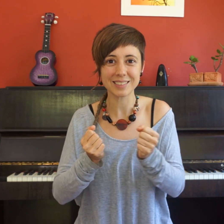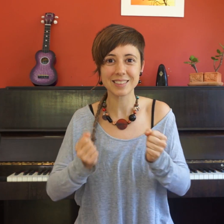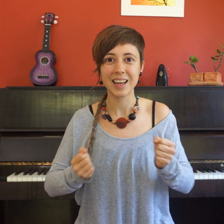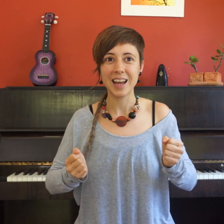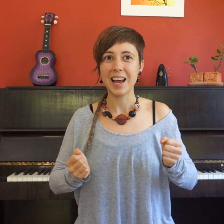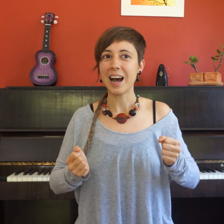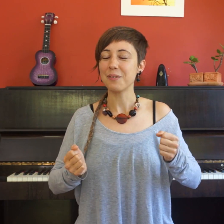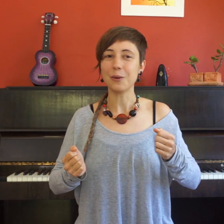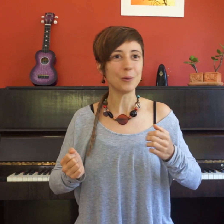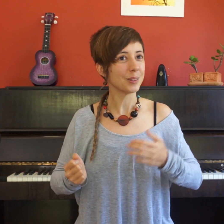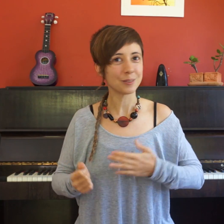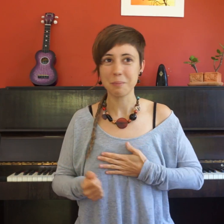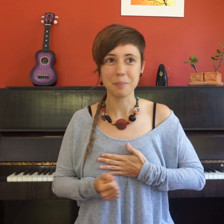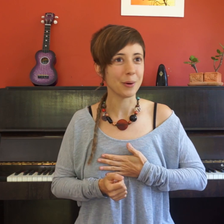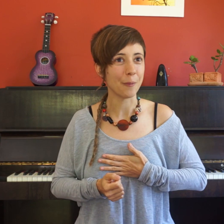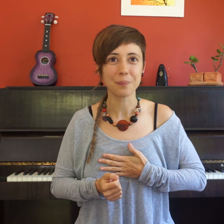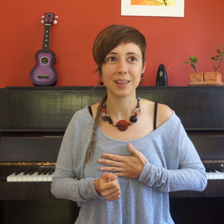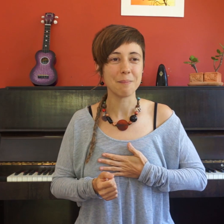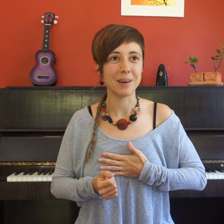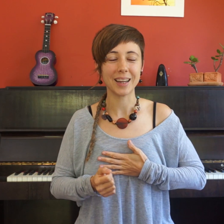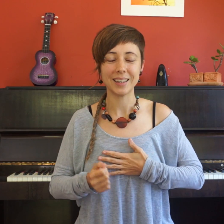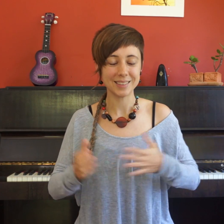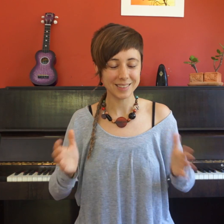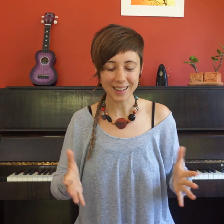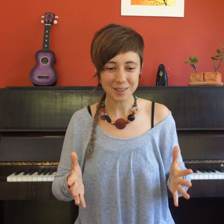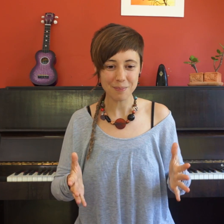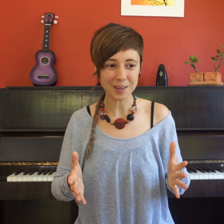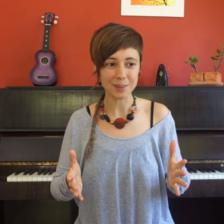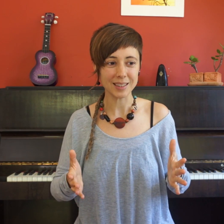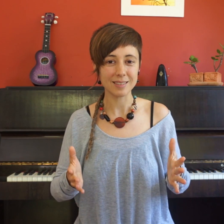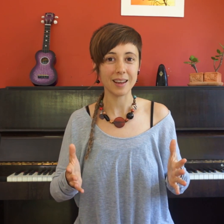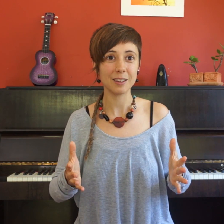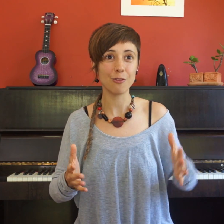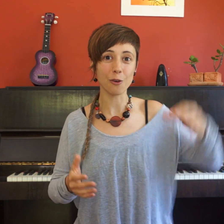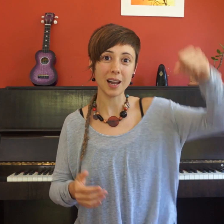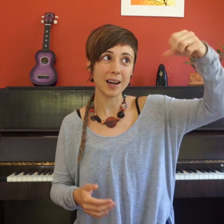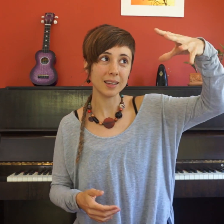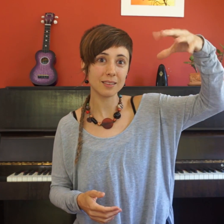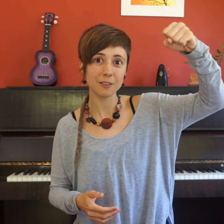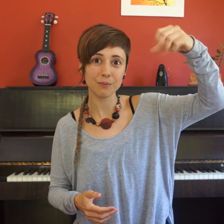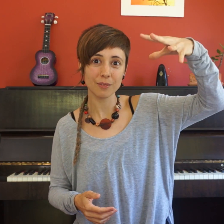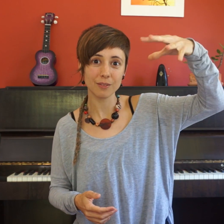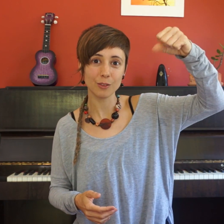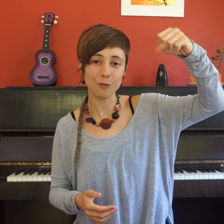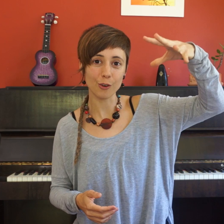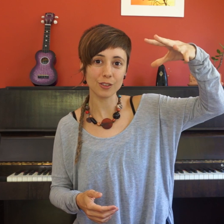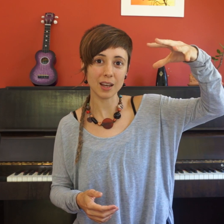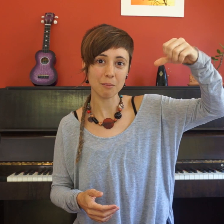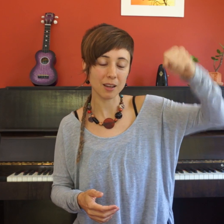hands. I will always remember my tiny baby signing for light the first time